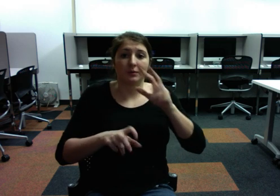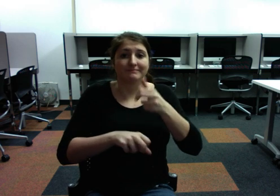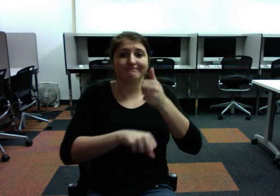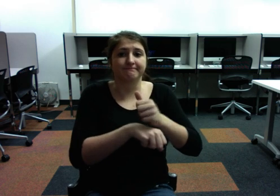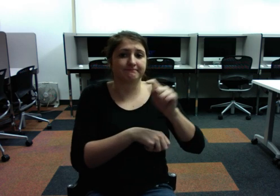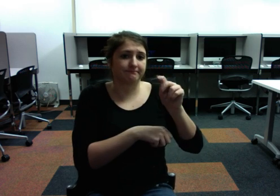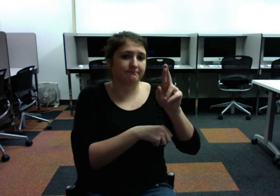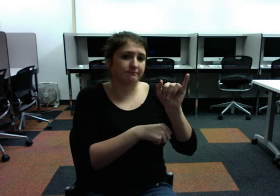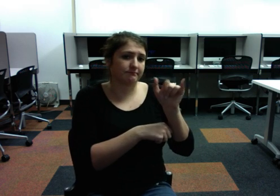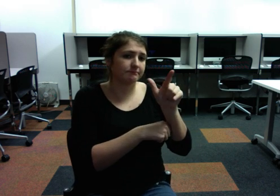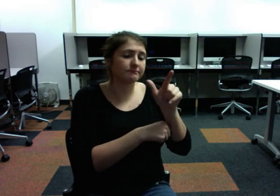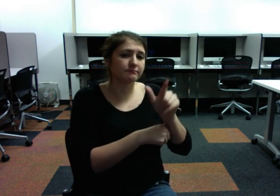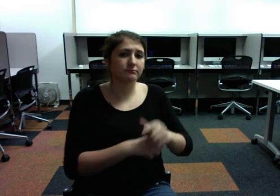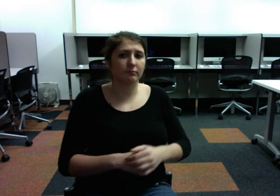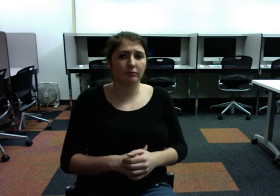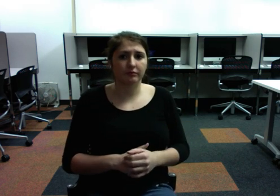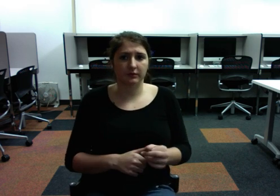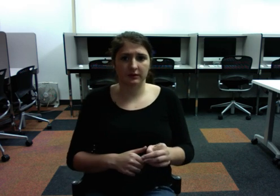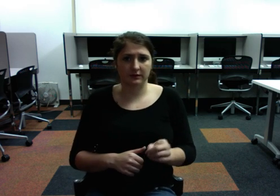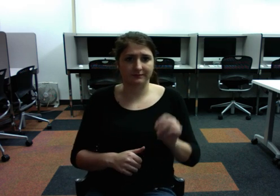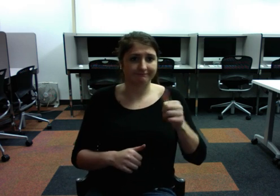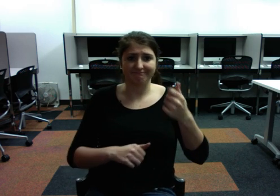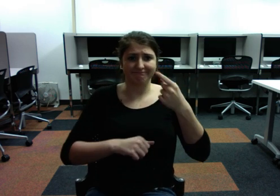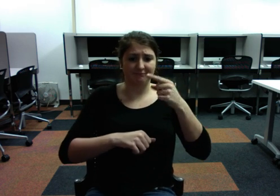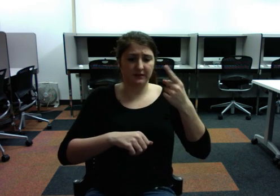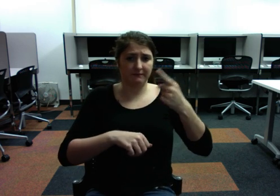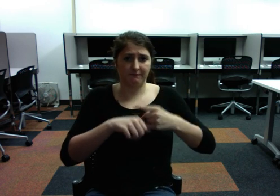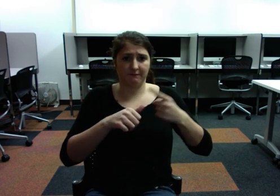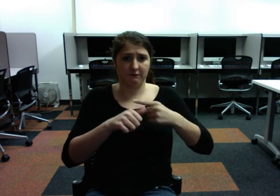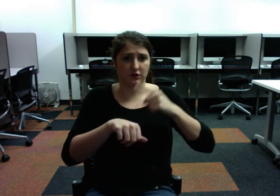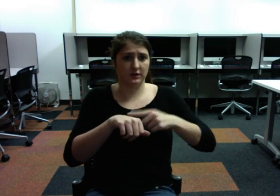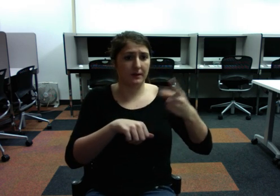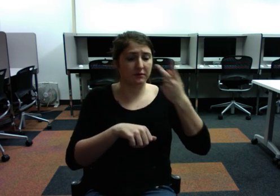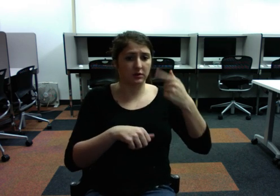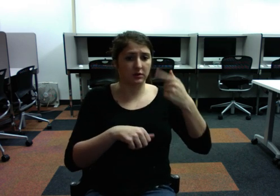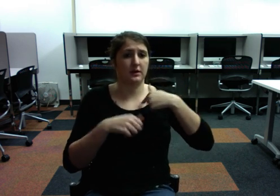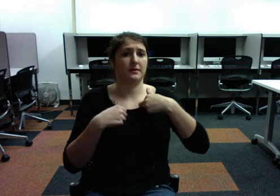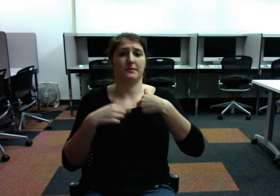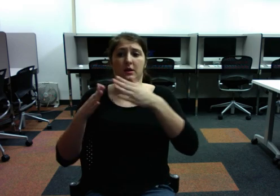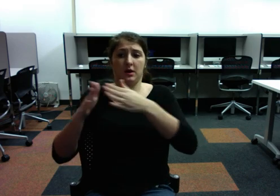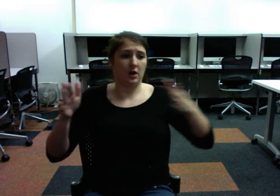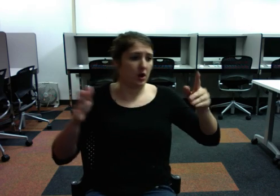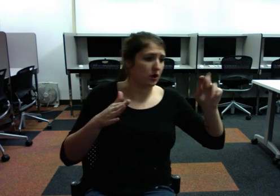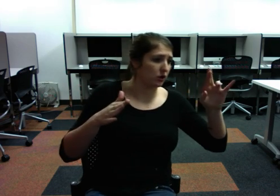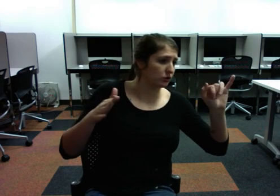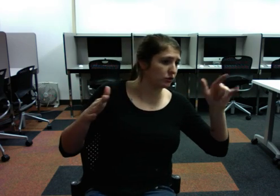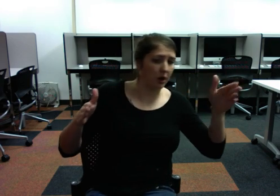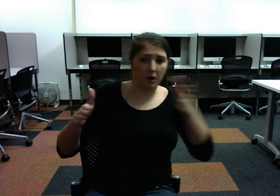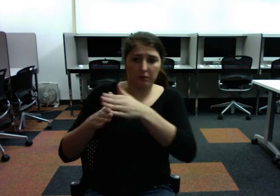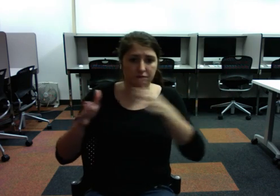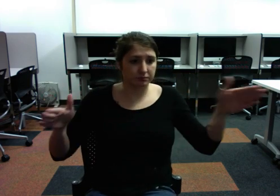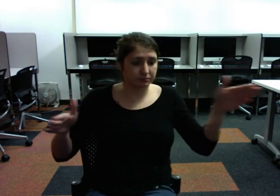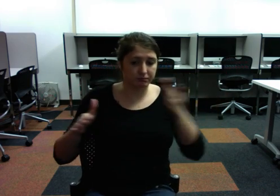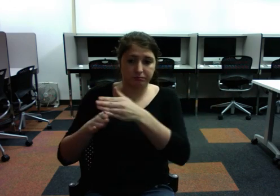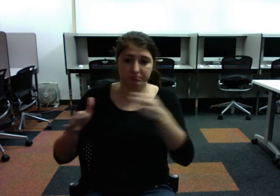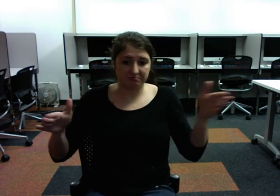date that the time you come to see me, all the way up through the trial, at any time, that case can be settled. Sometimes it